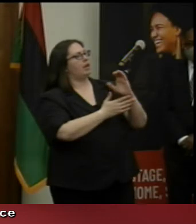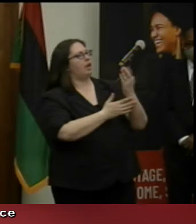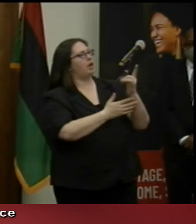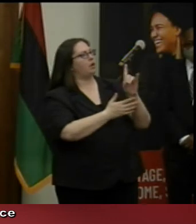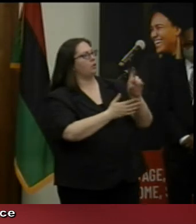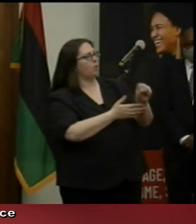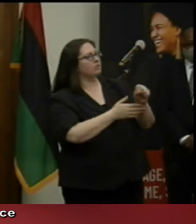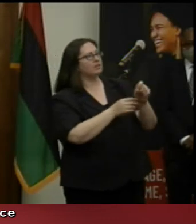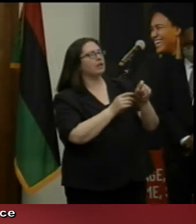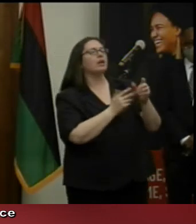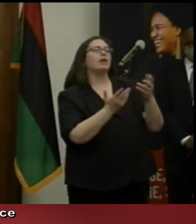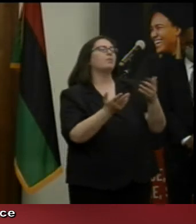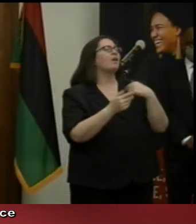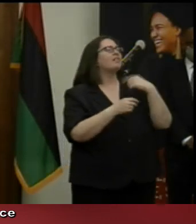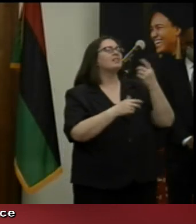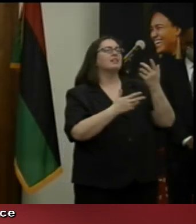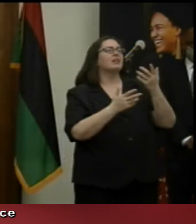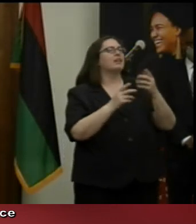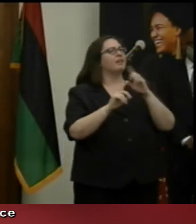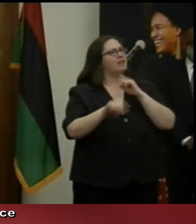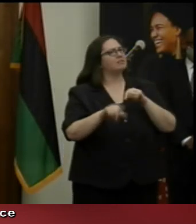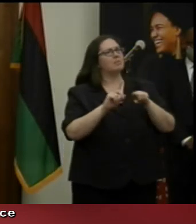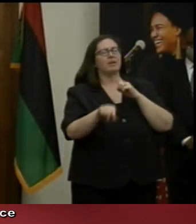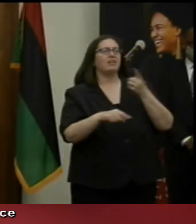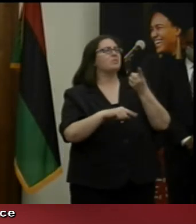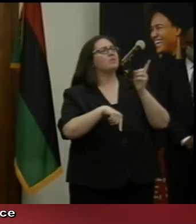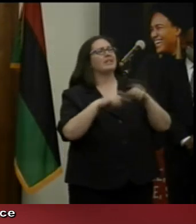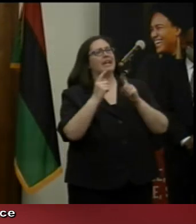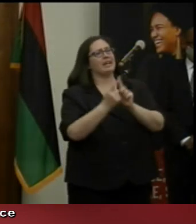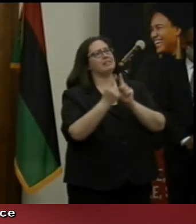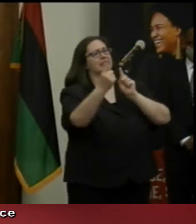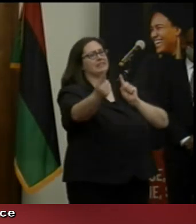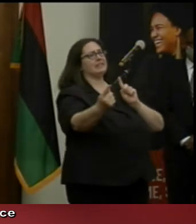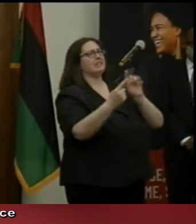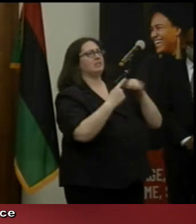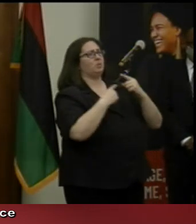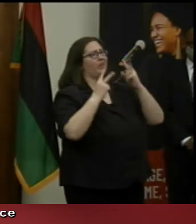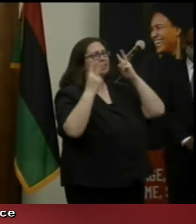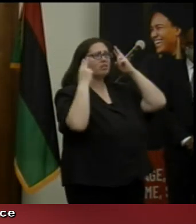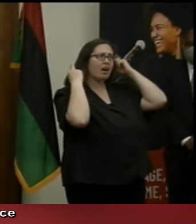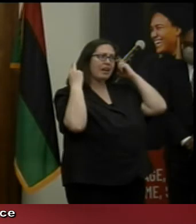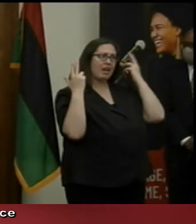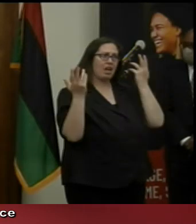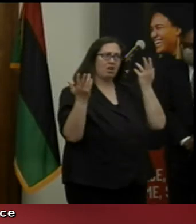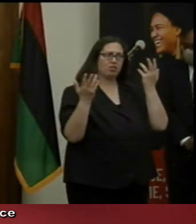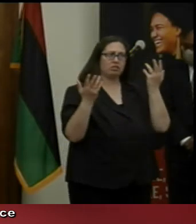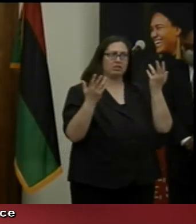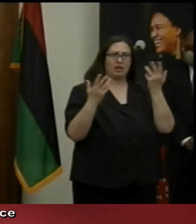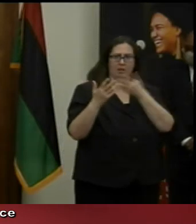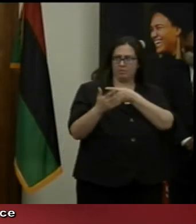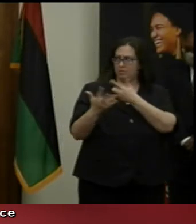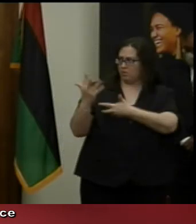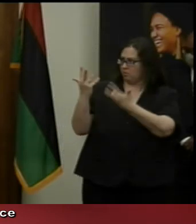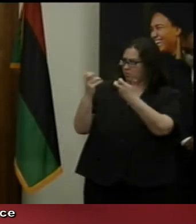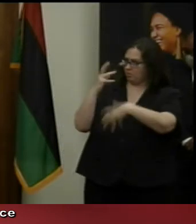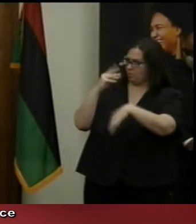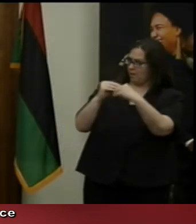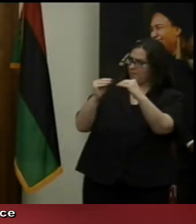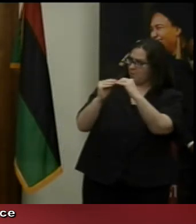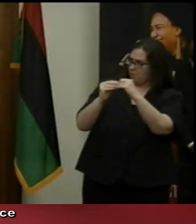can't socially distance when you're doing someone's hair. So, do you have more you want to add? Great.